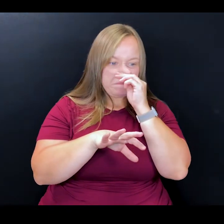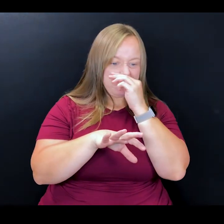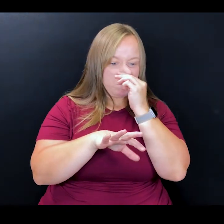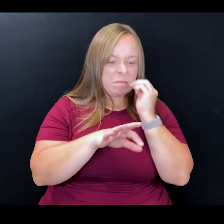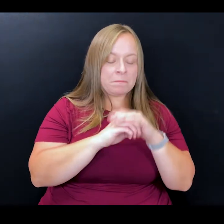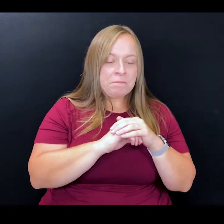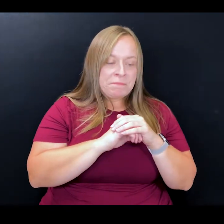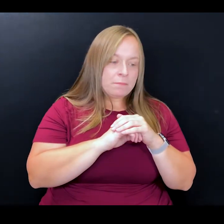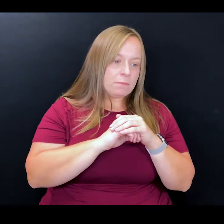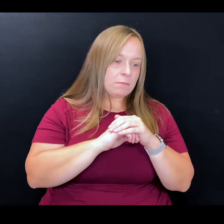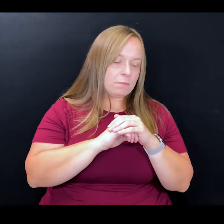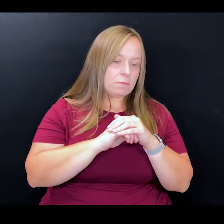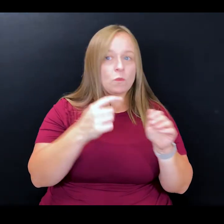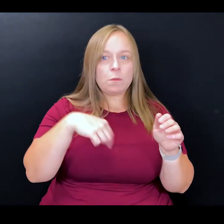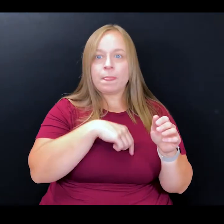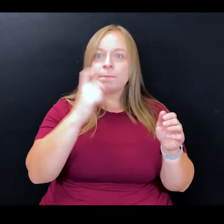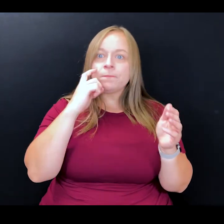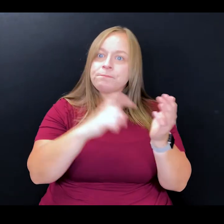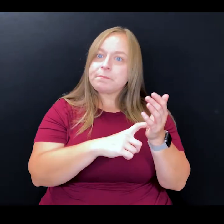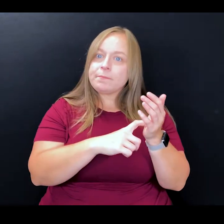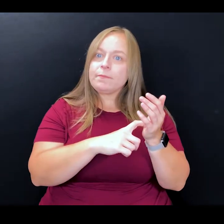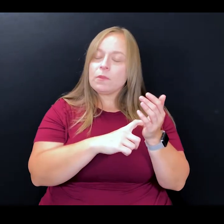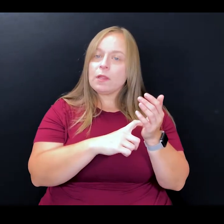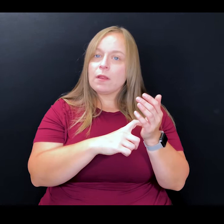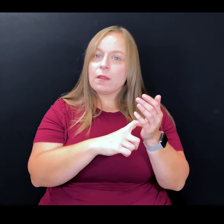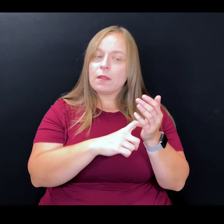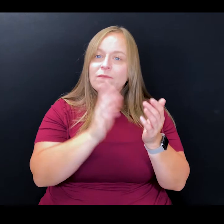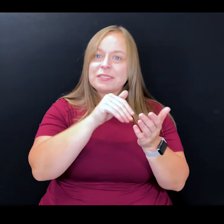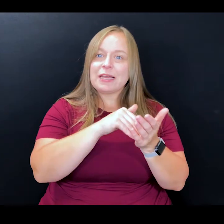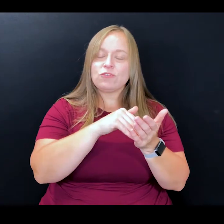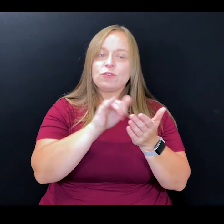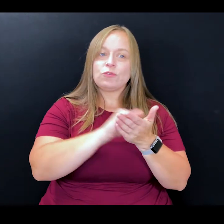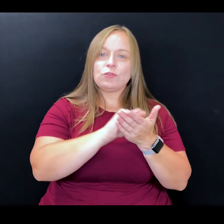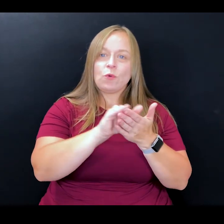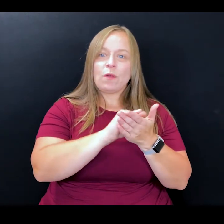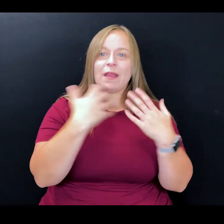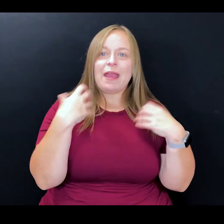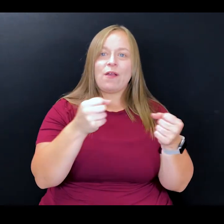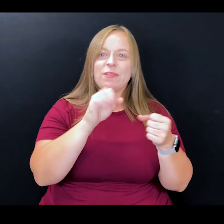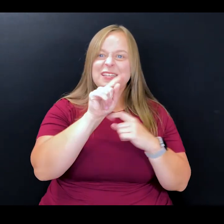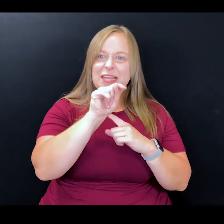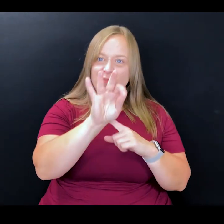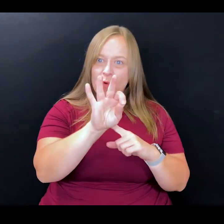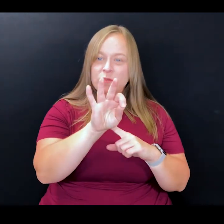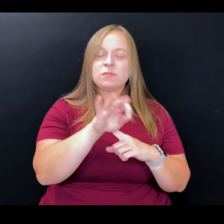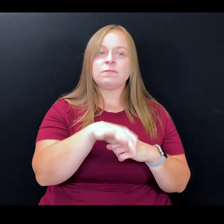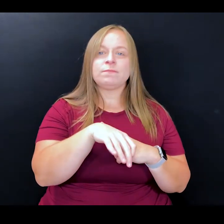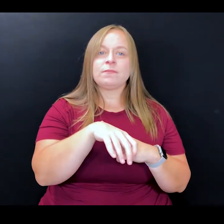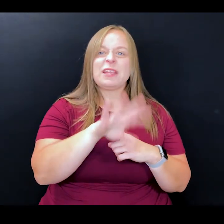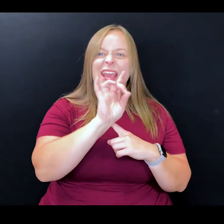because we do recognize that we have a Central New York Health Task Force